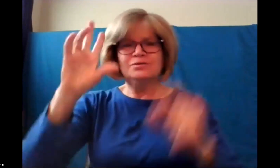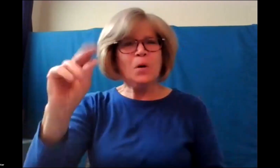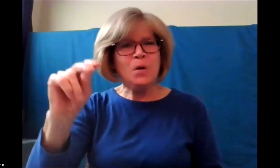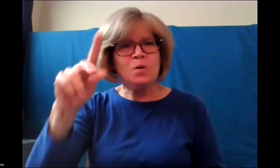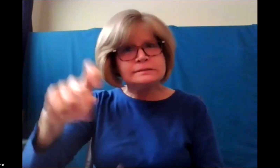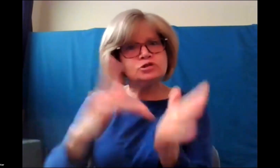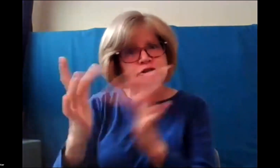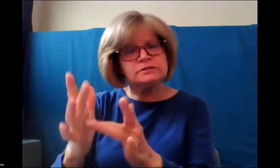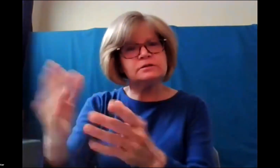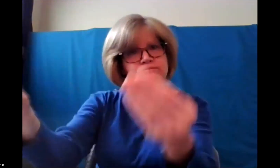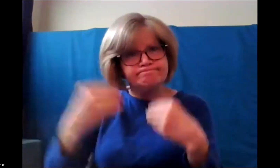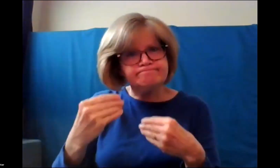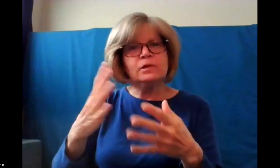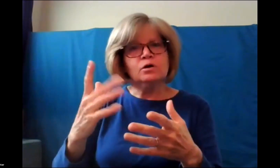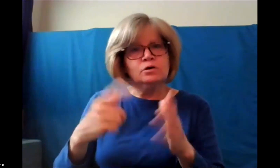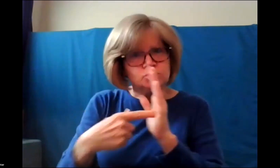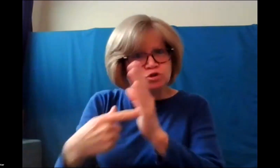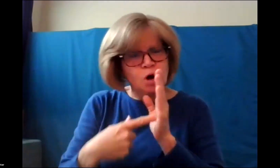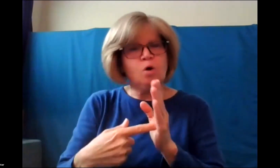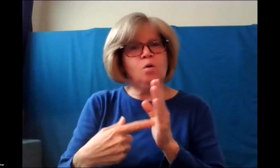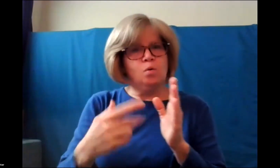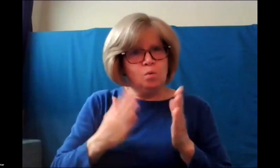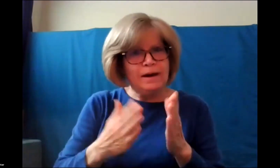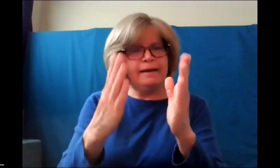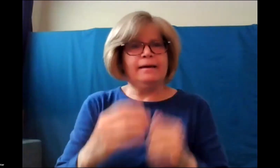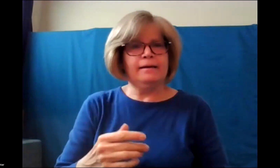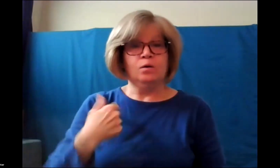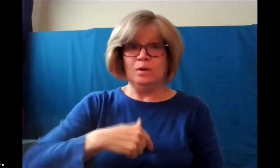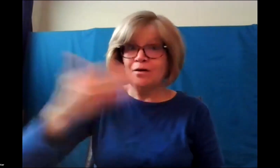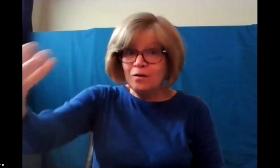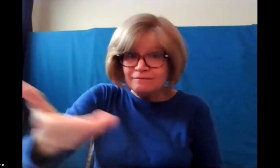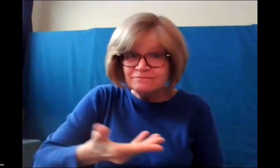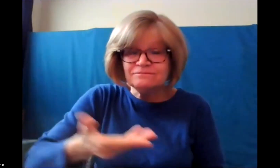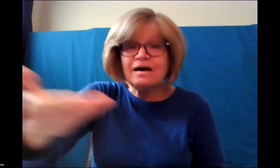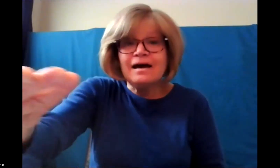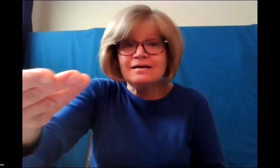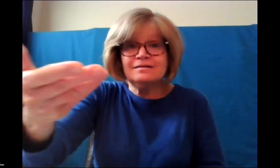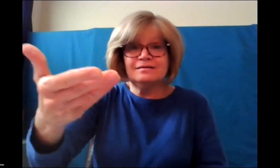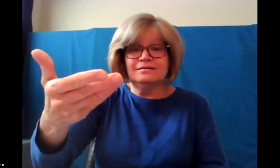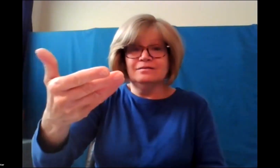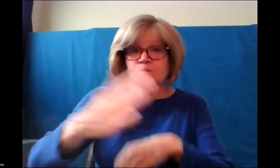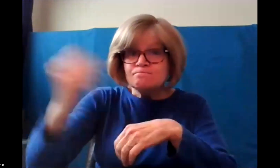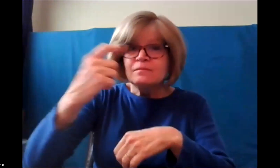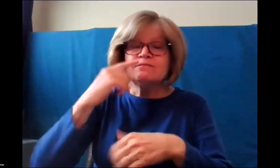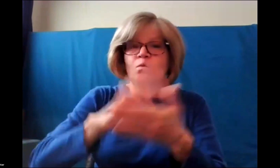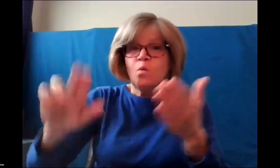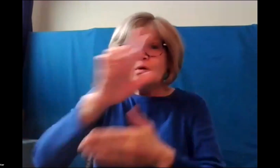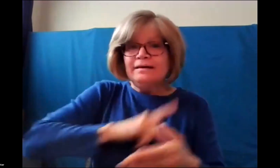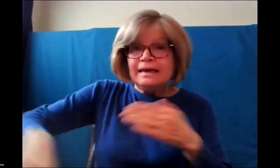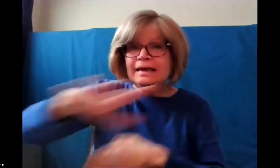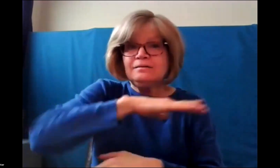show us the way. So we are invited, we are called to a holy kingdom life in